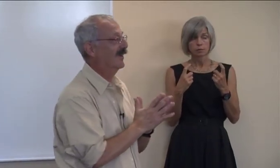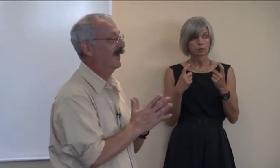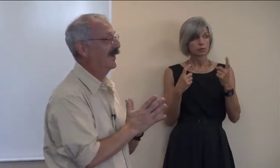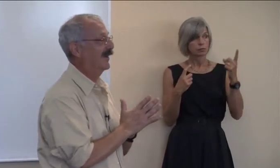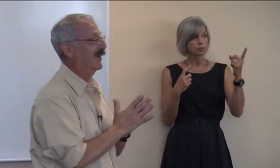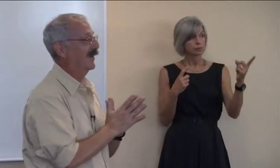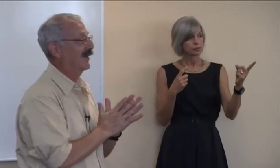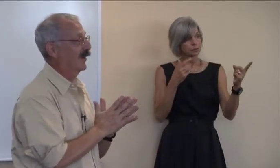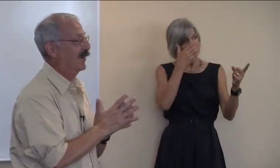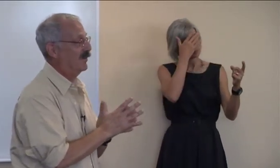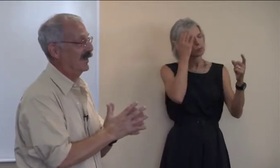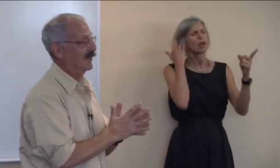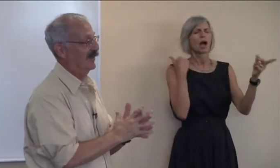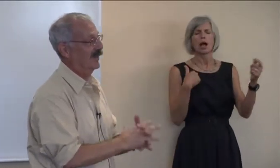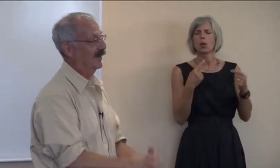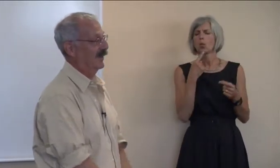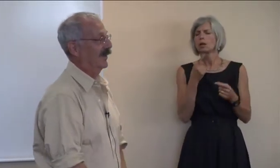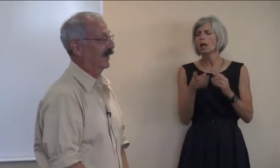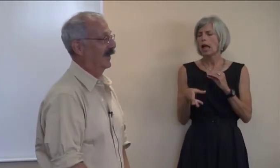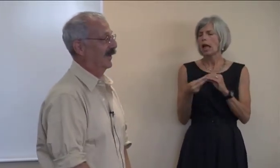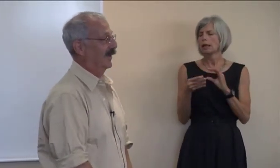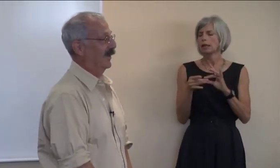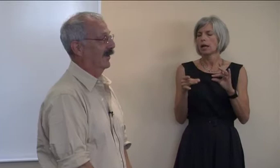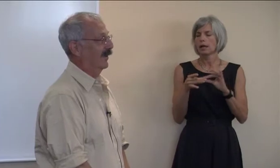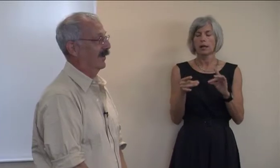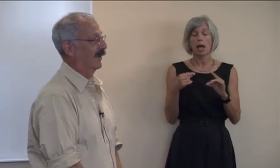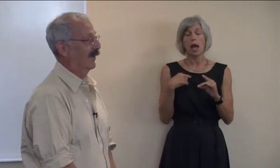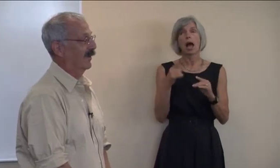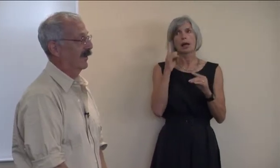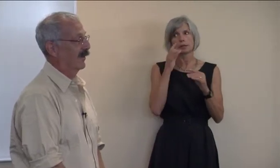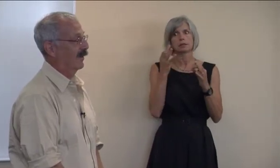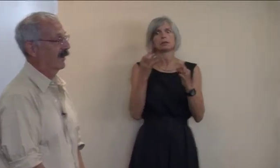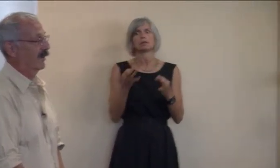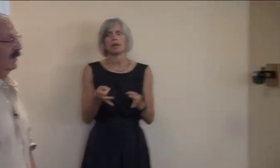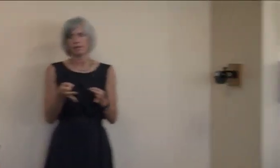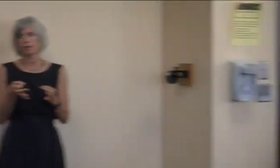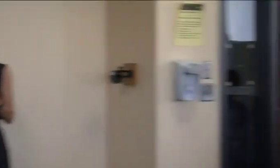Yes. Good, please. I can definitely understand the